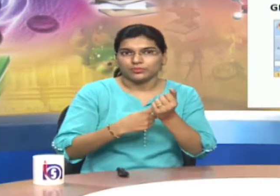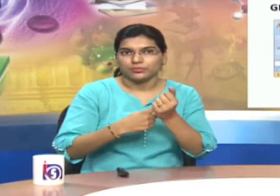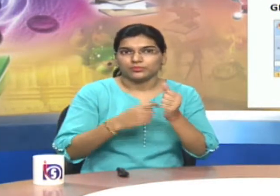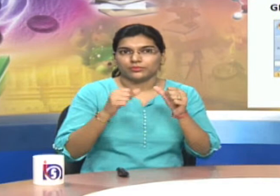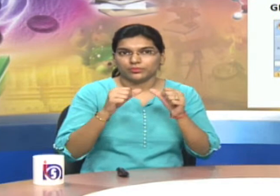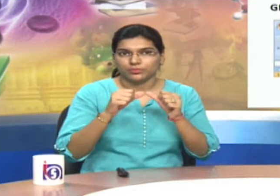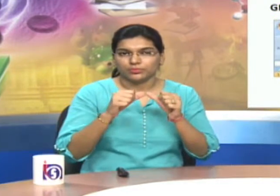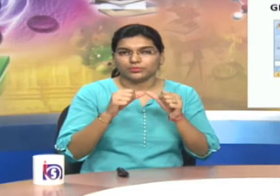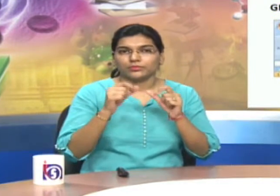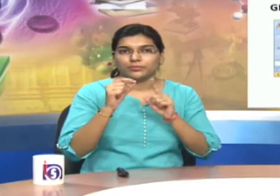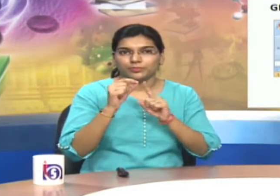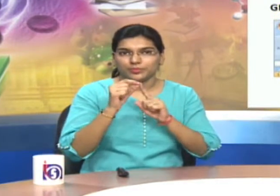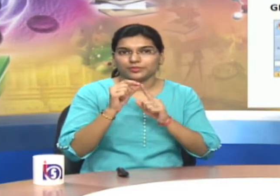is graphics.